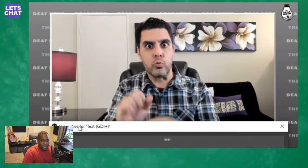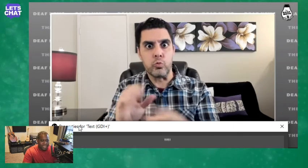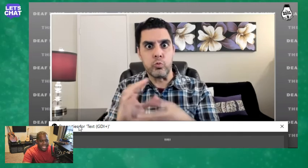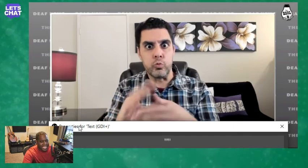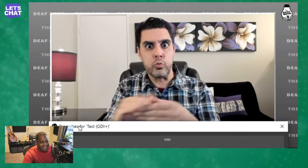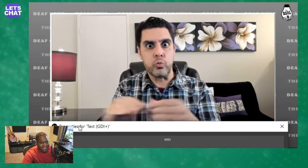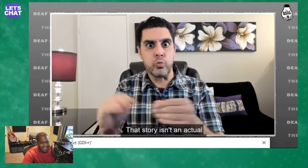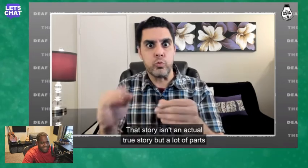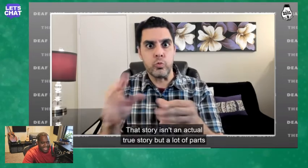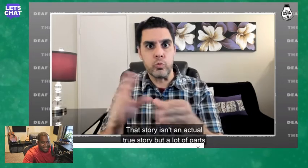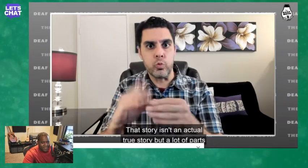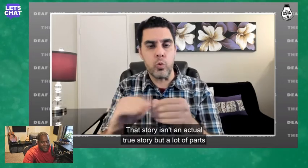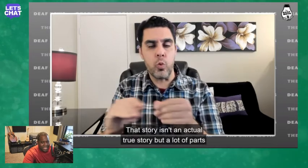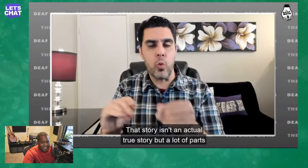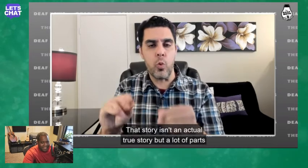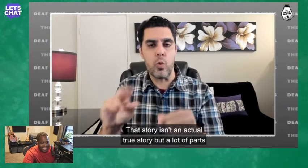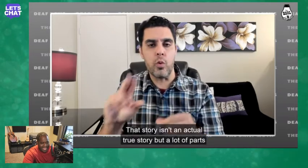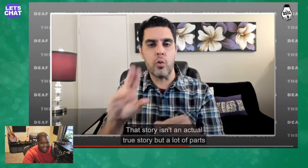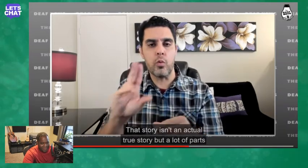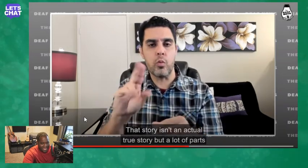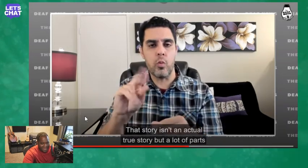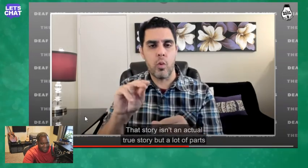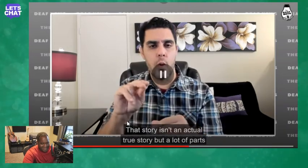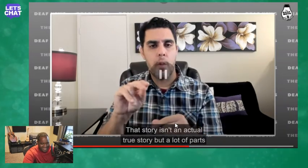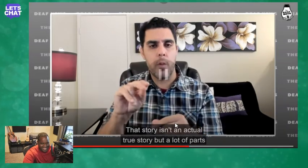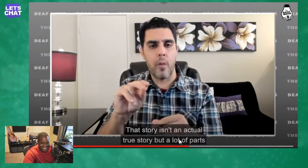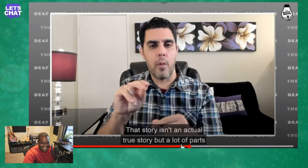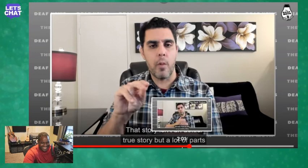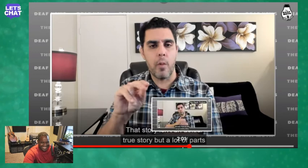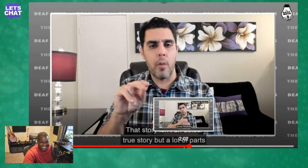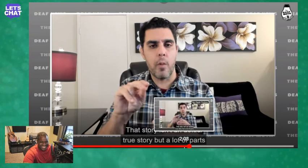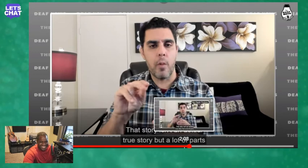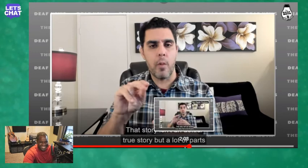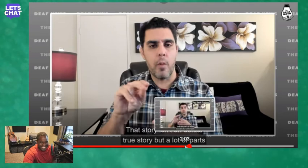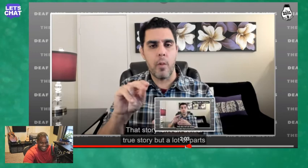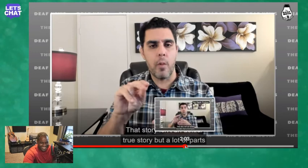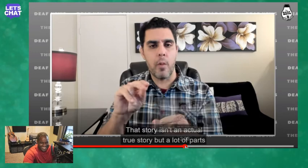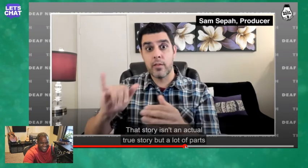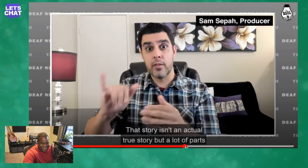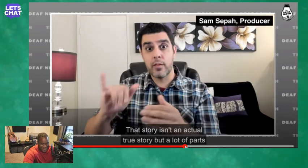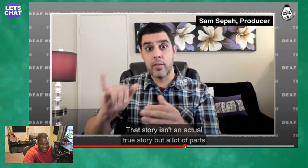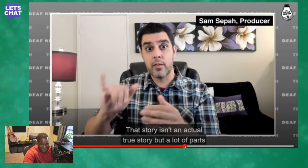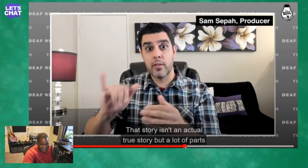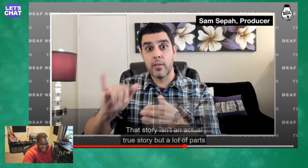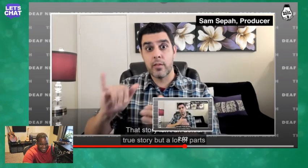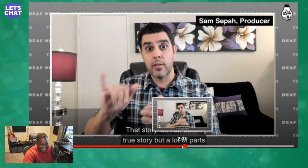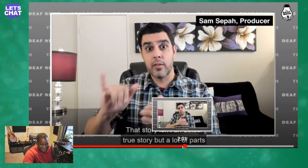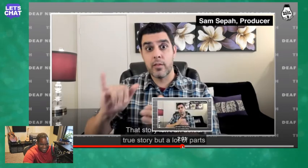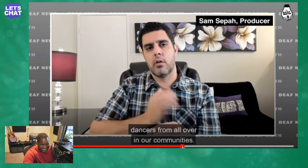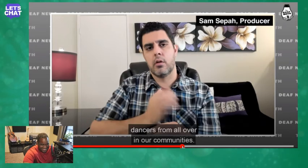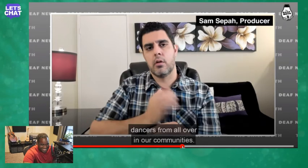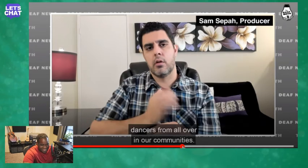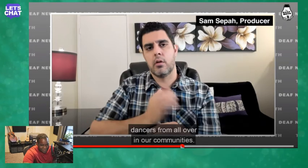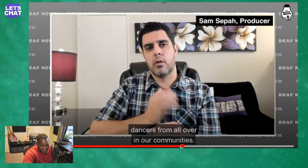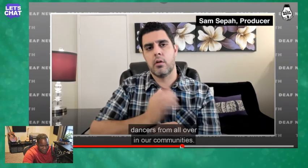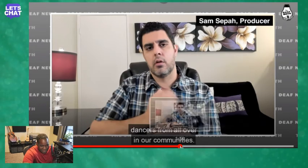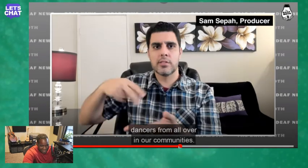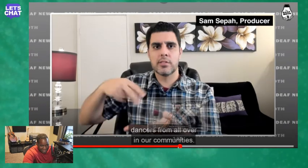Real work. I can't see the signs, dude. I gotta see the hands, man. You're just gonna have to trust I'm not reading these